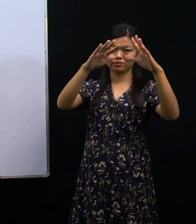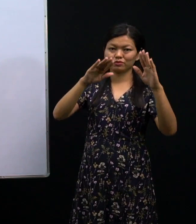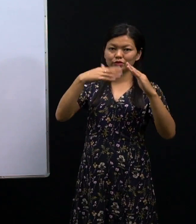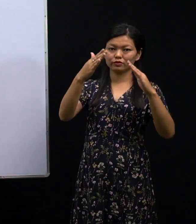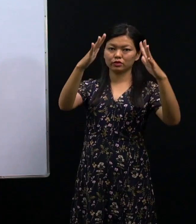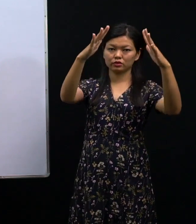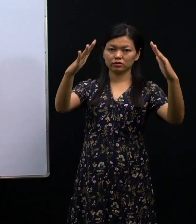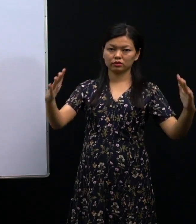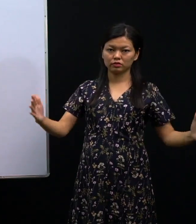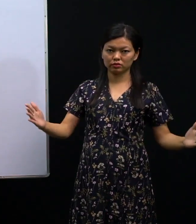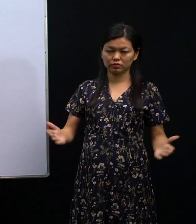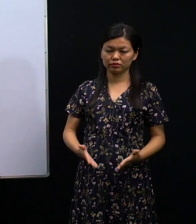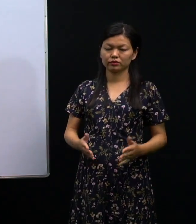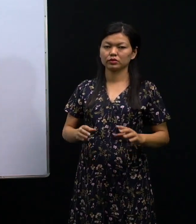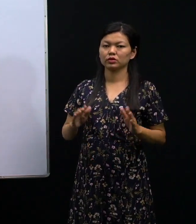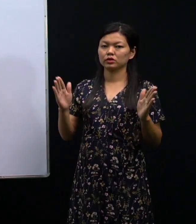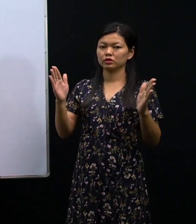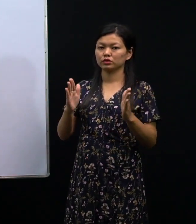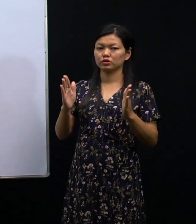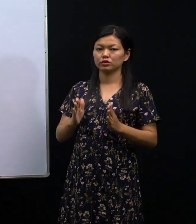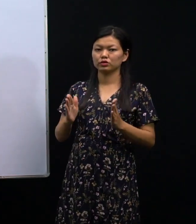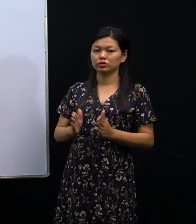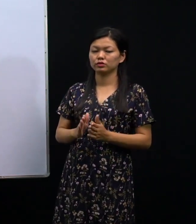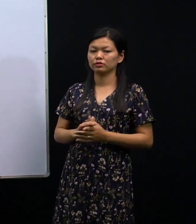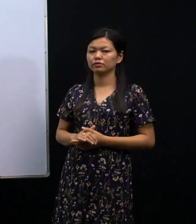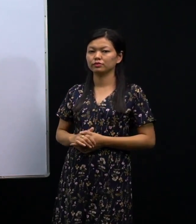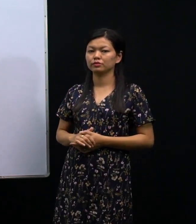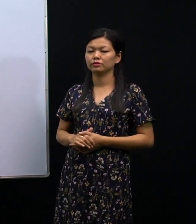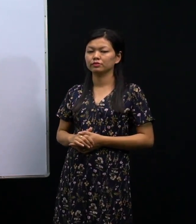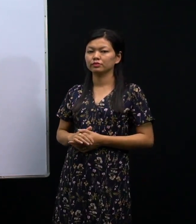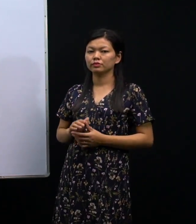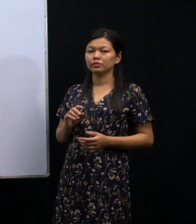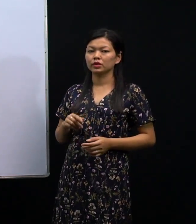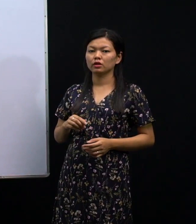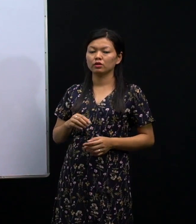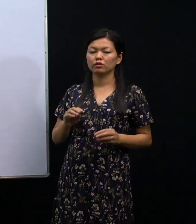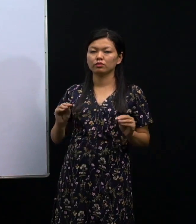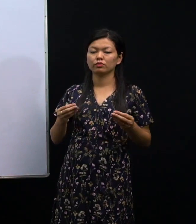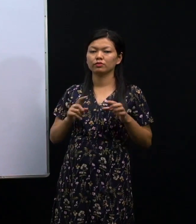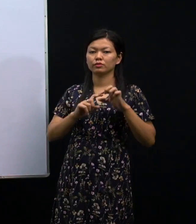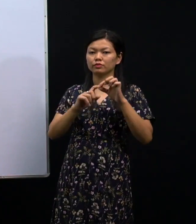more questions relating some other identities. Clear?